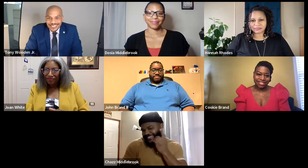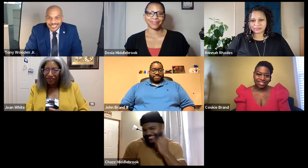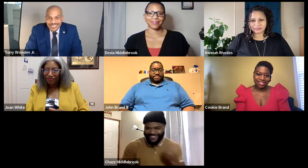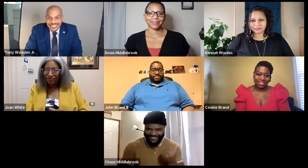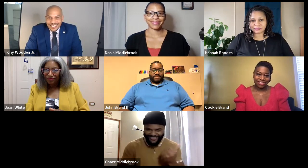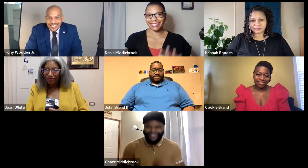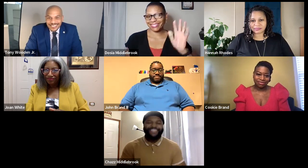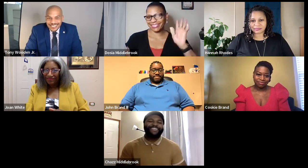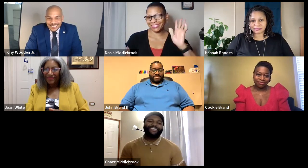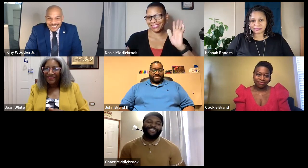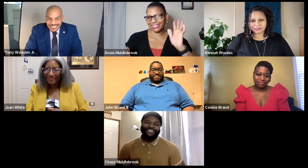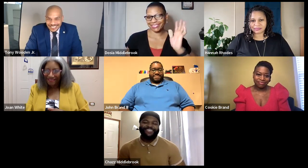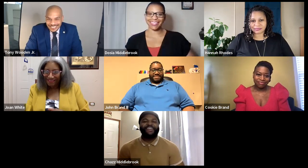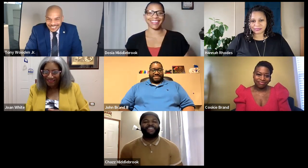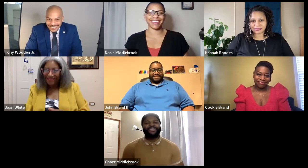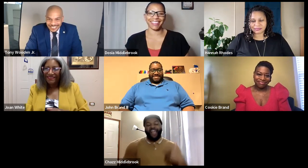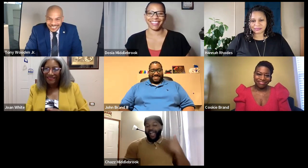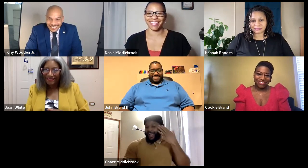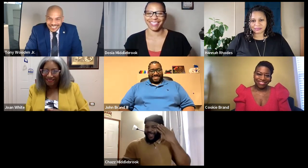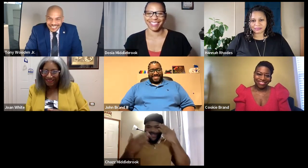My mom is Dosia, as you already met her.